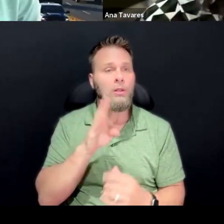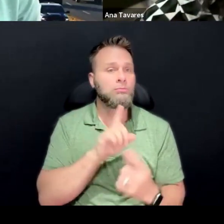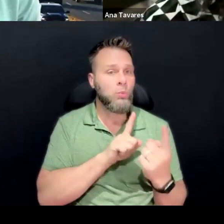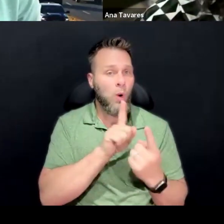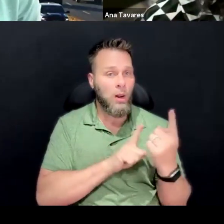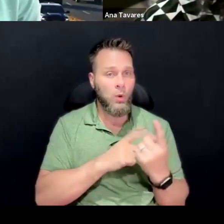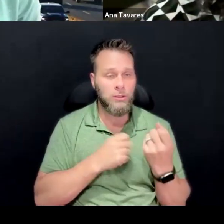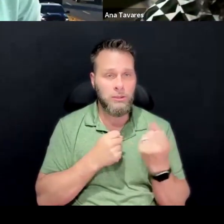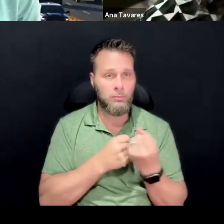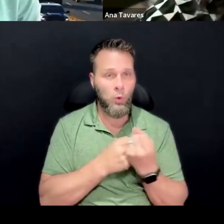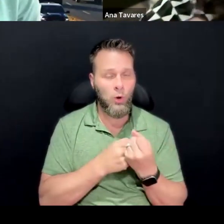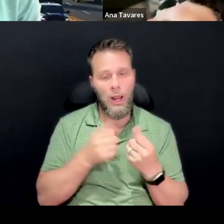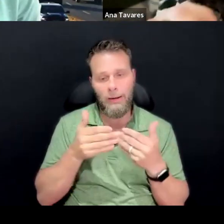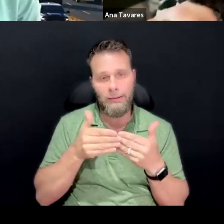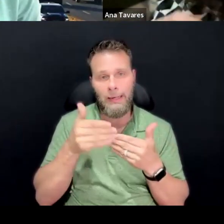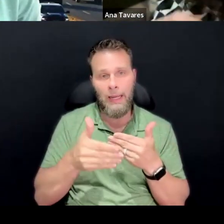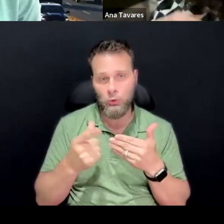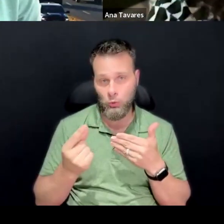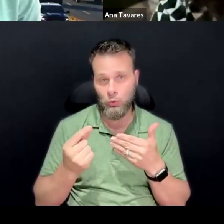next steps.